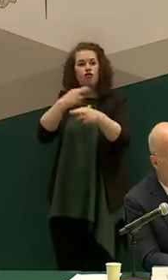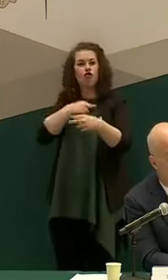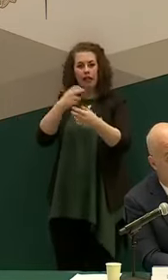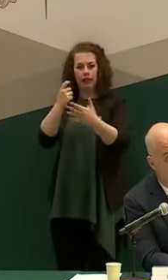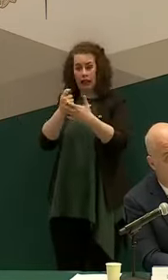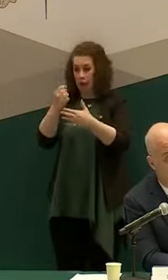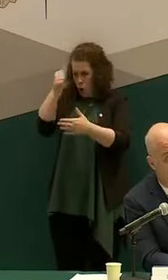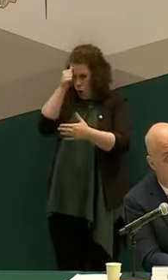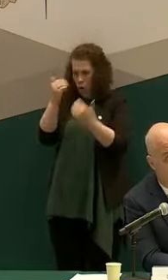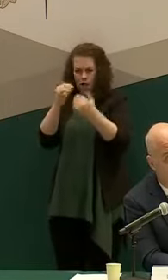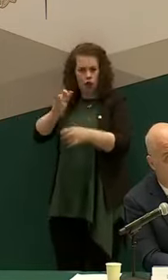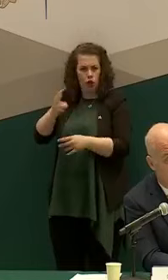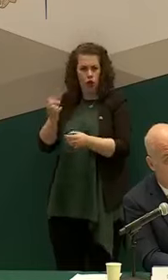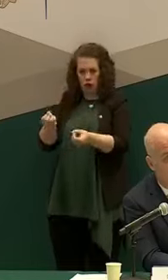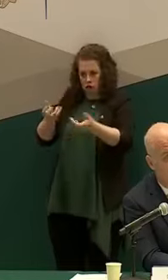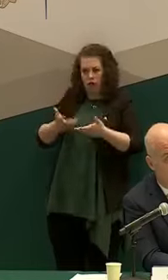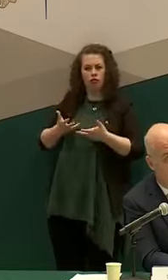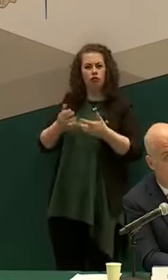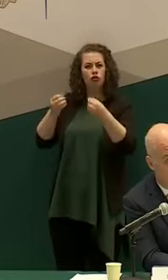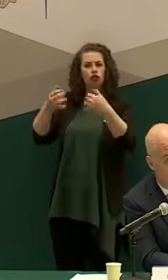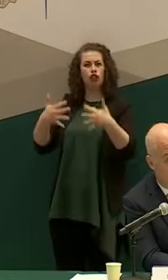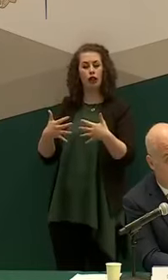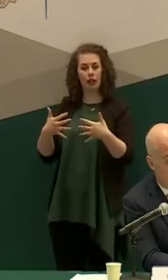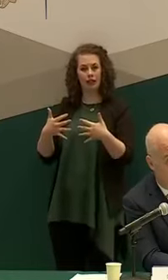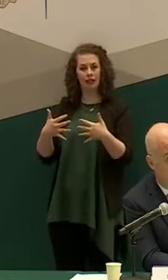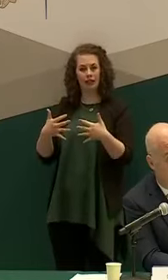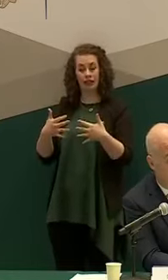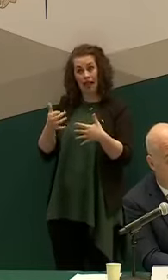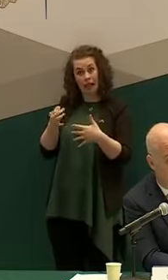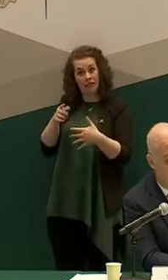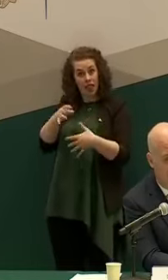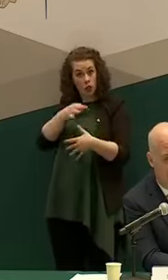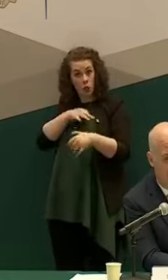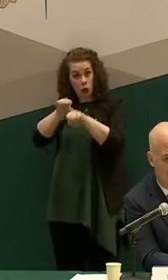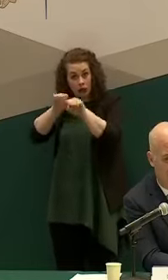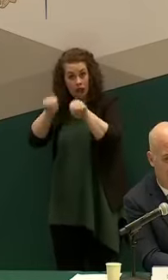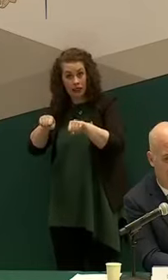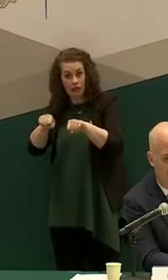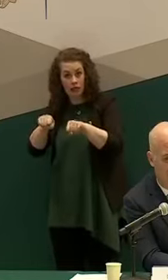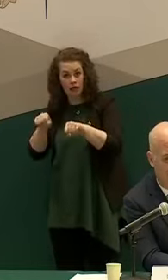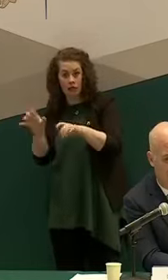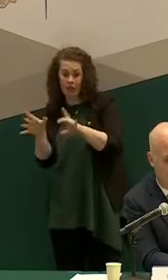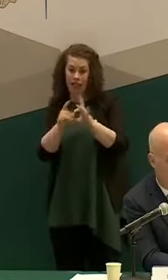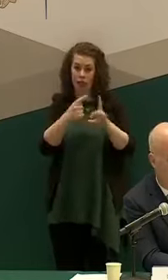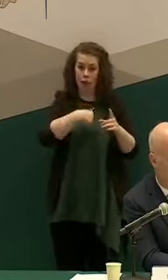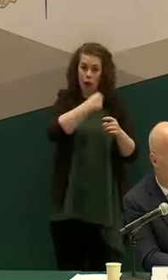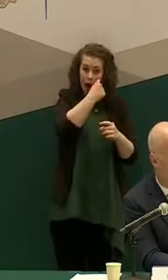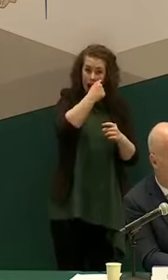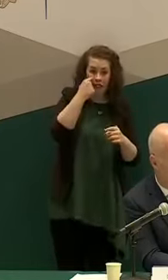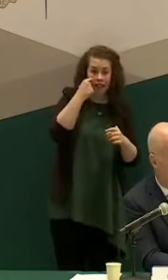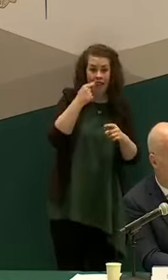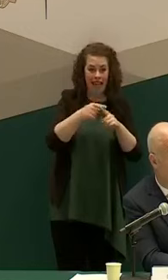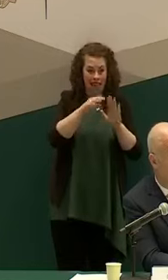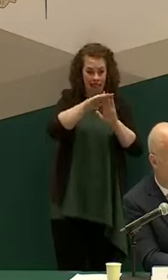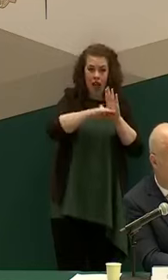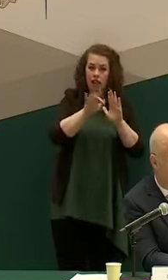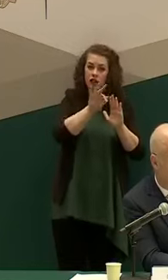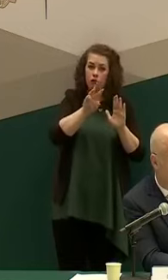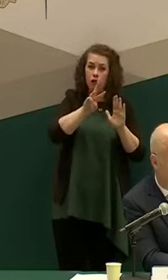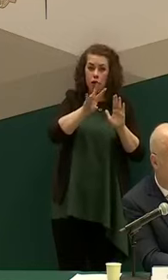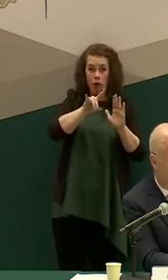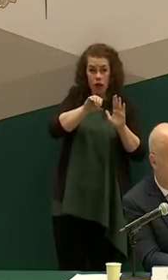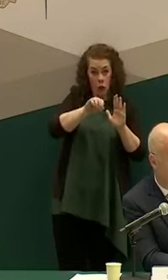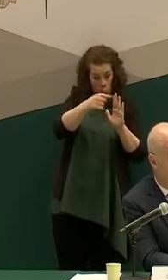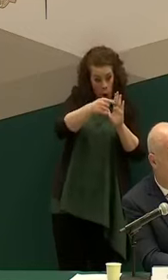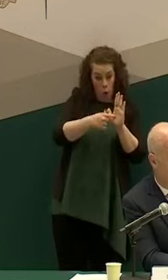and all of those steps happening in line with the up-to-date and new evidence and guidance provided by the WHO. All of those requirements have to be